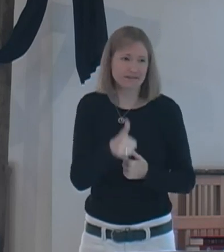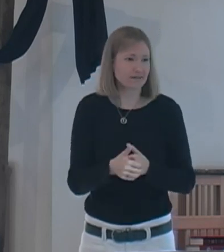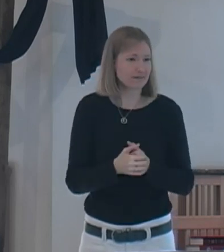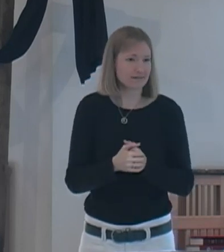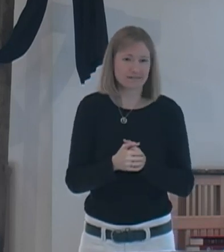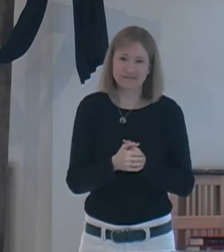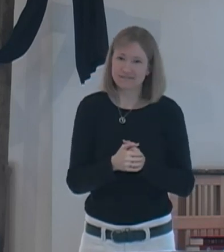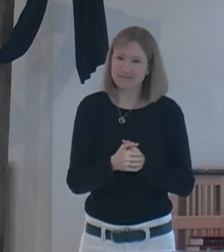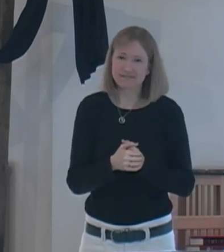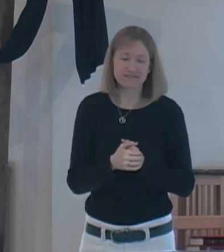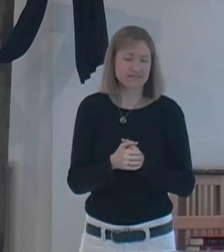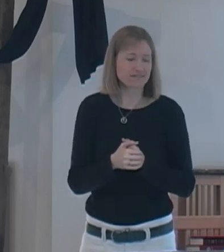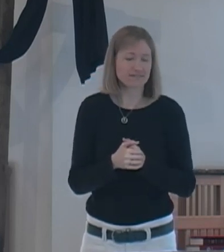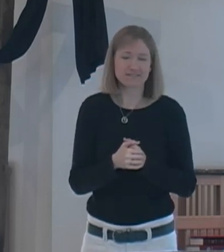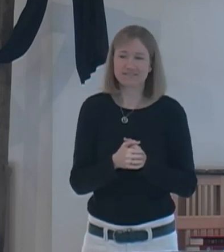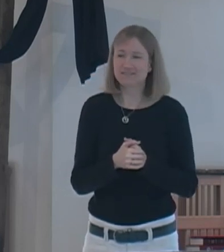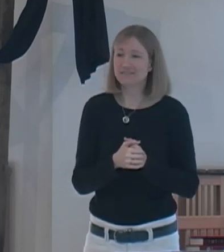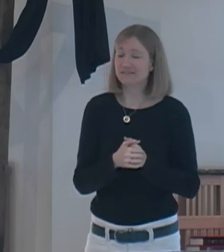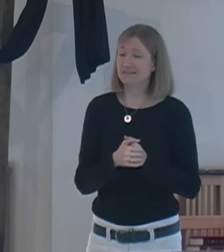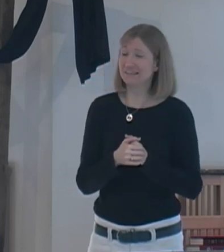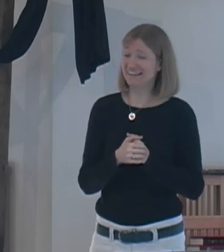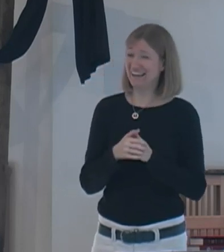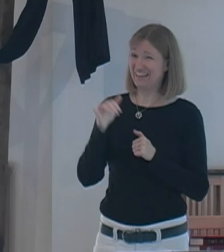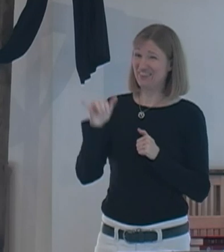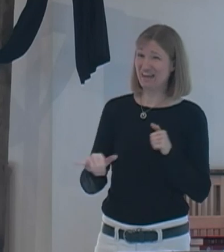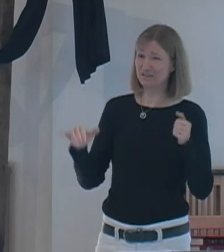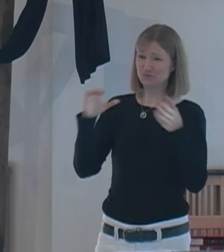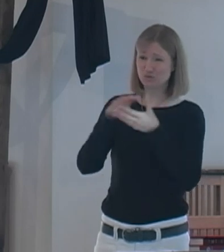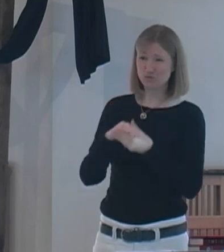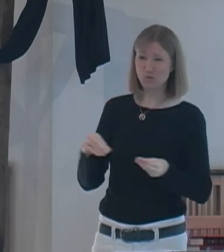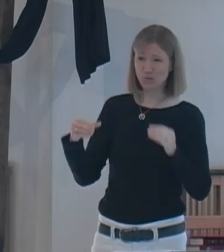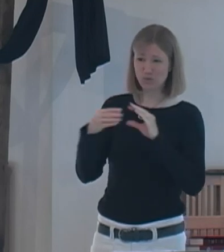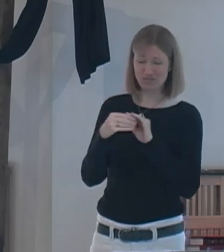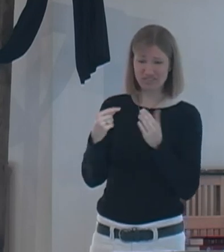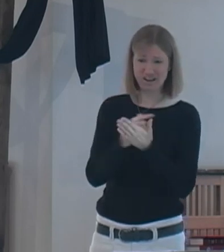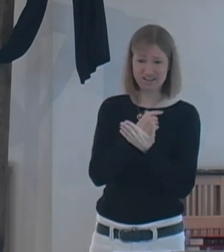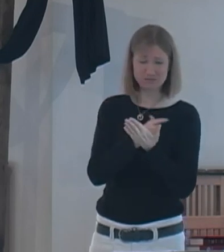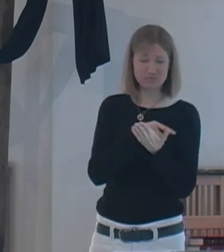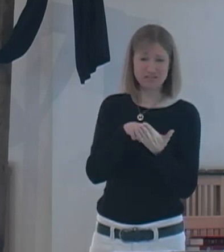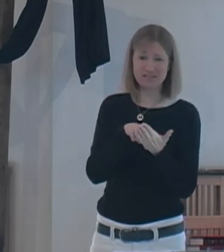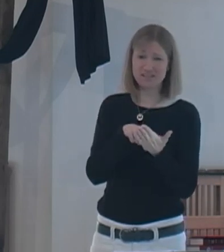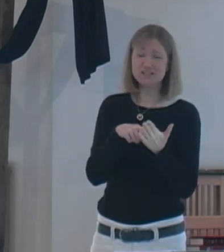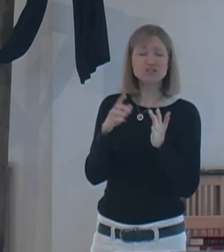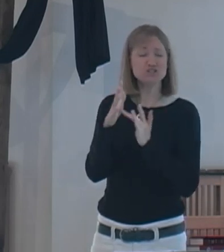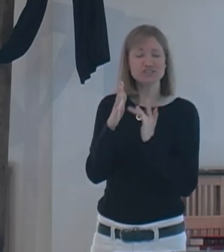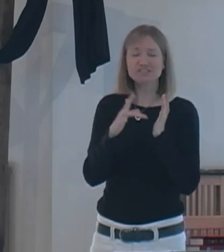Jesus, as in that story, is not ever going to stop fighting for you